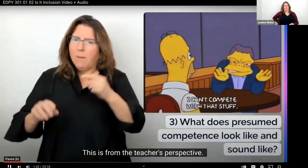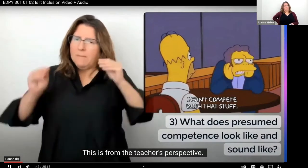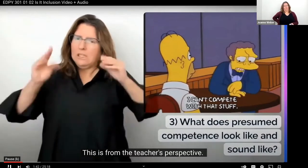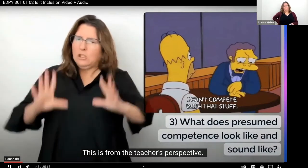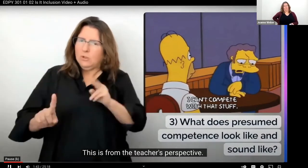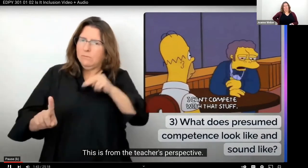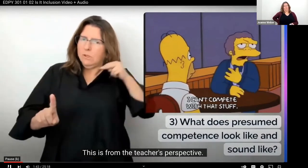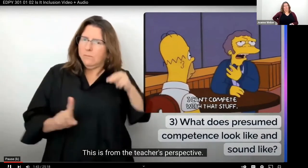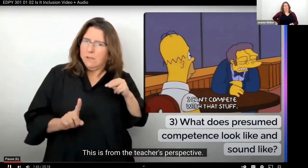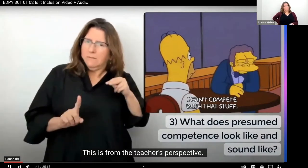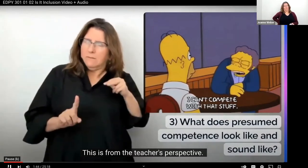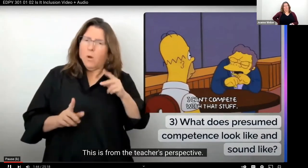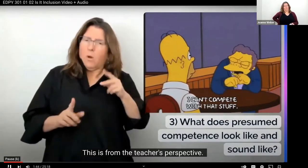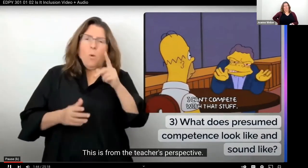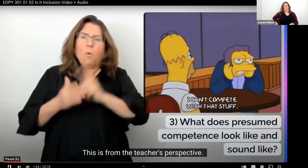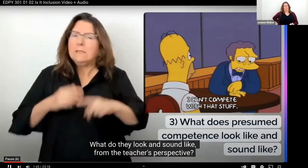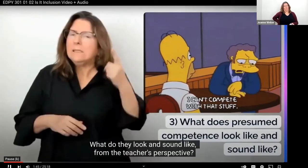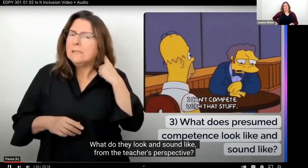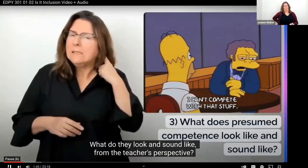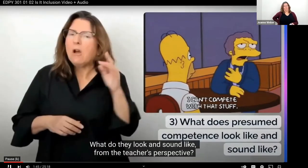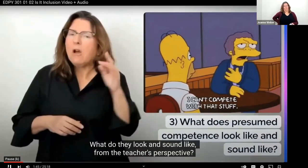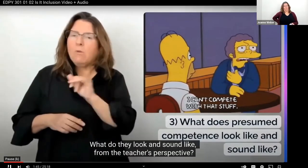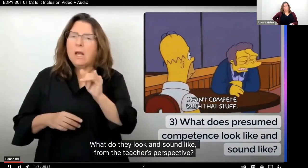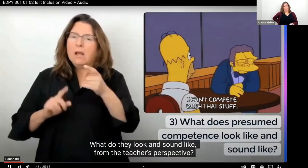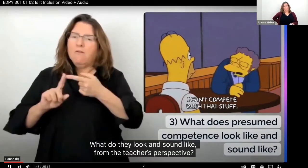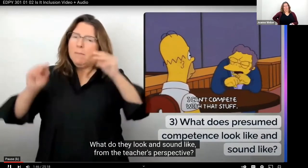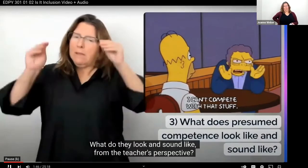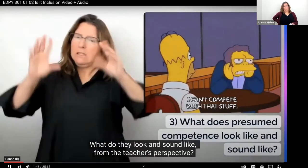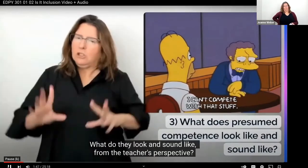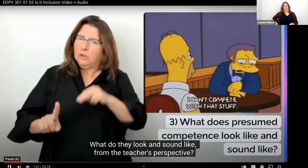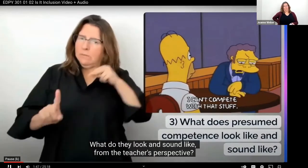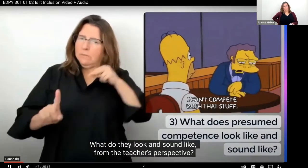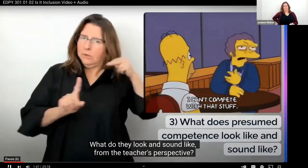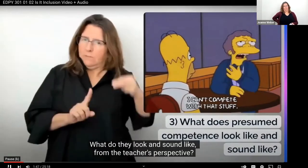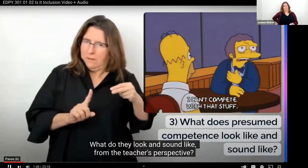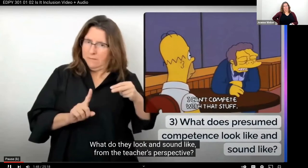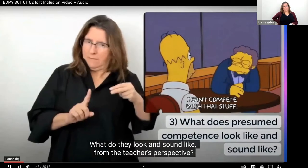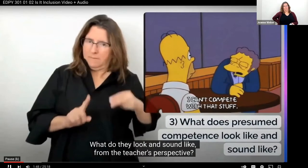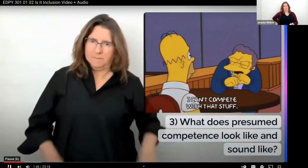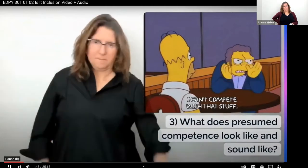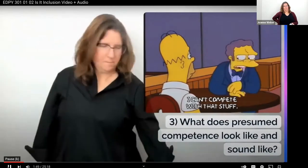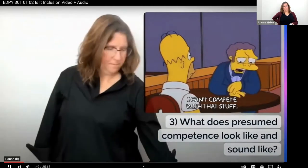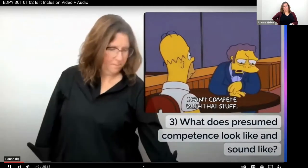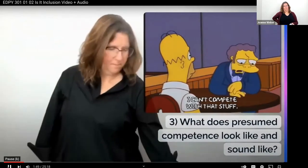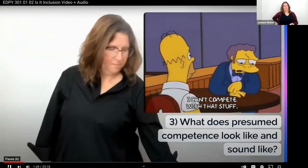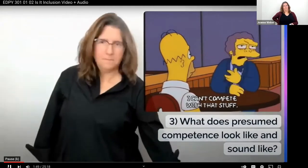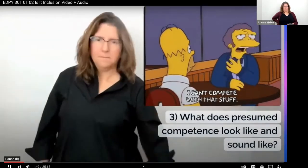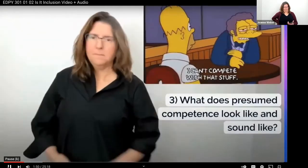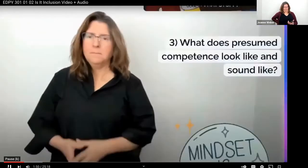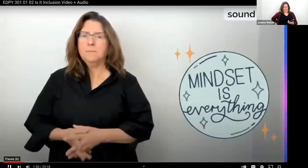This is from the teacher's perspective. What do they look and sound like from the teacher's perspective?